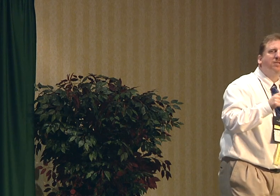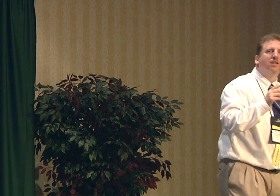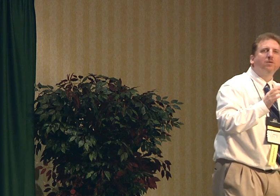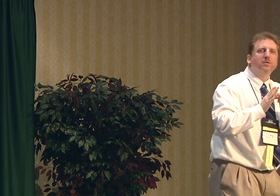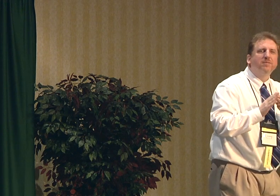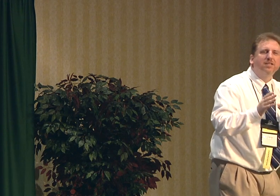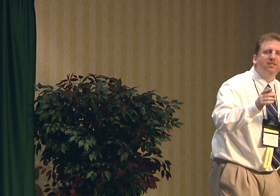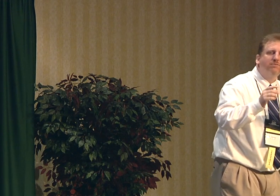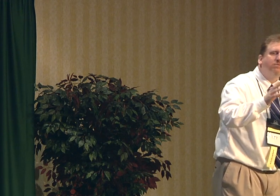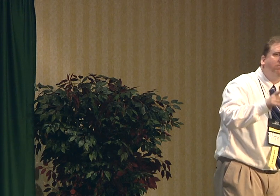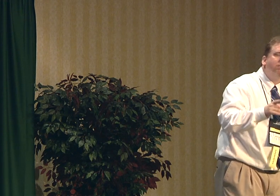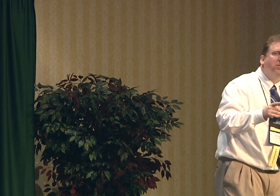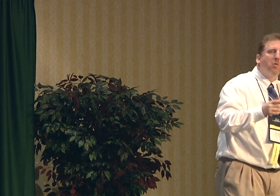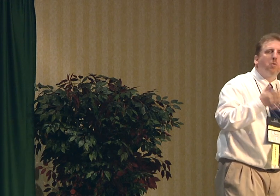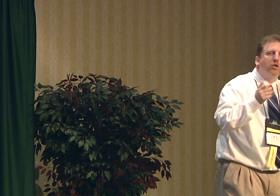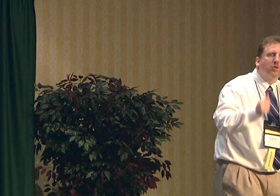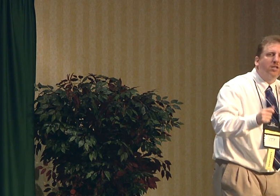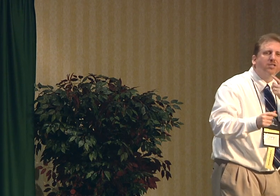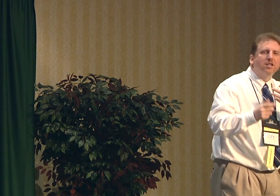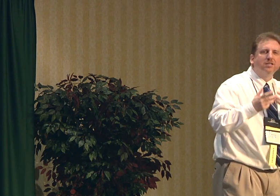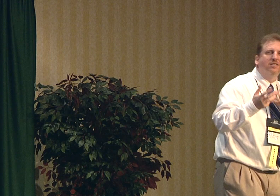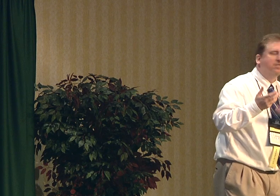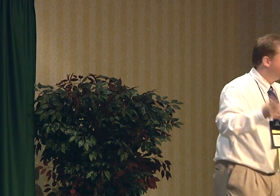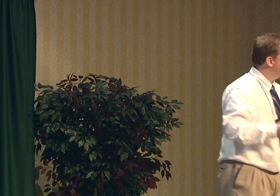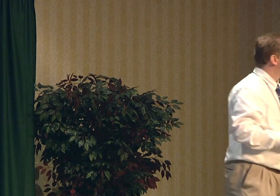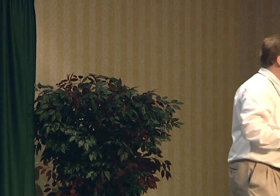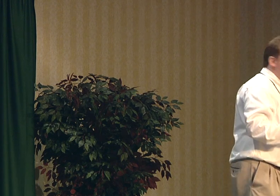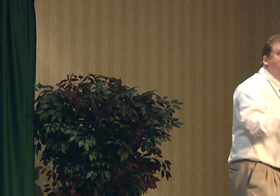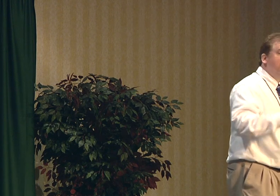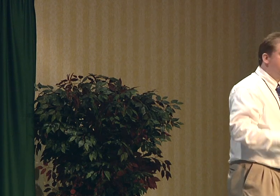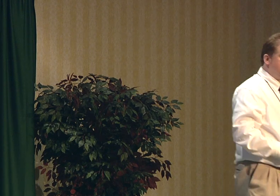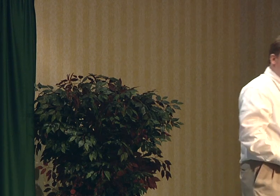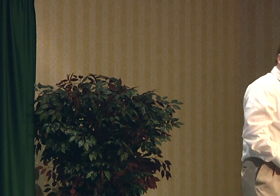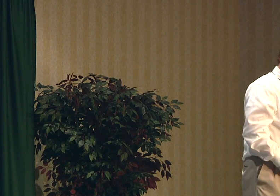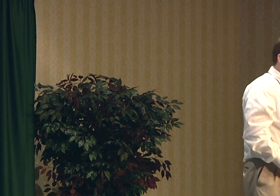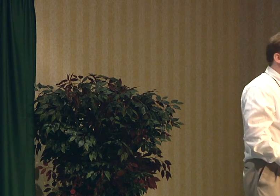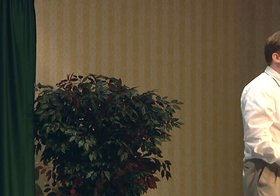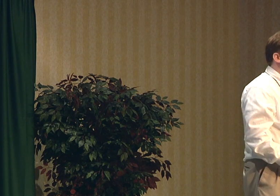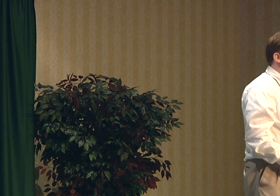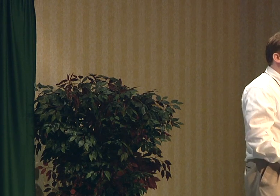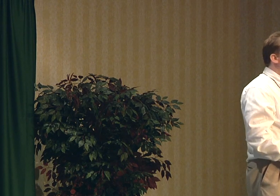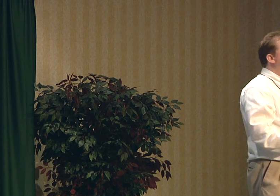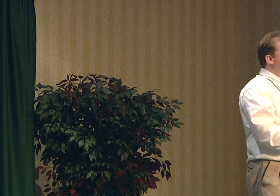lacks information about medically specific terminology and has to continue to ask for